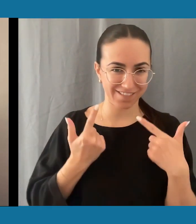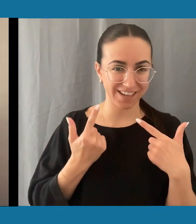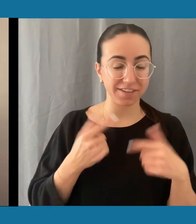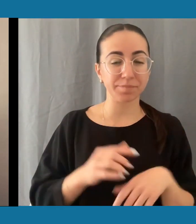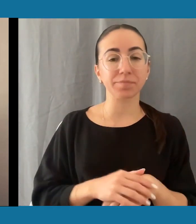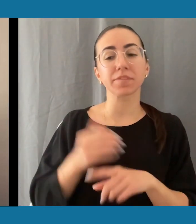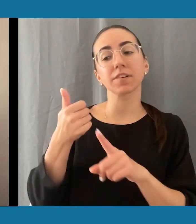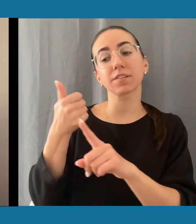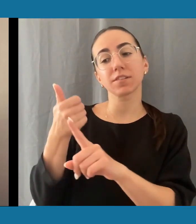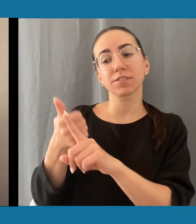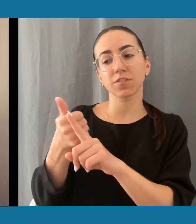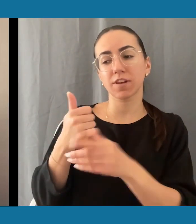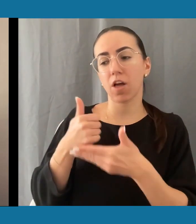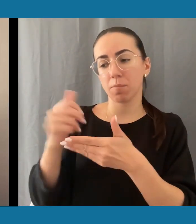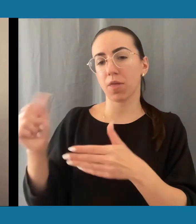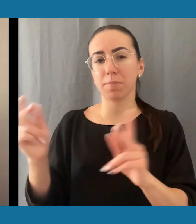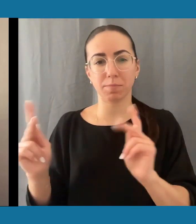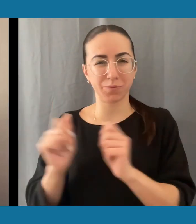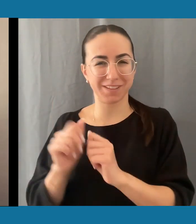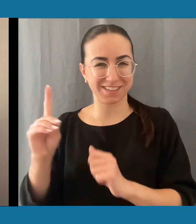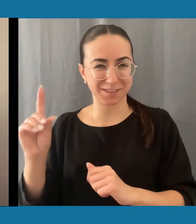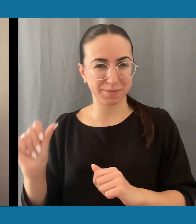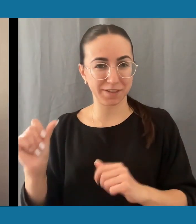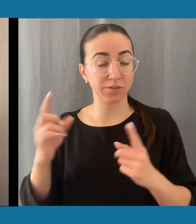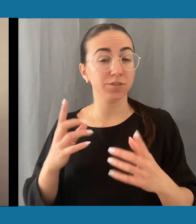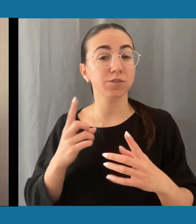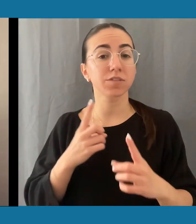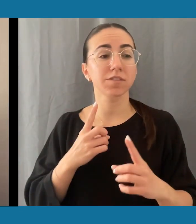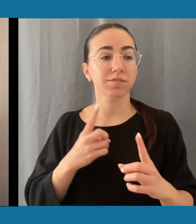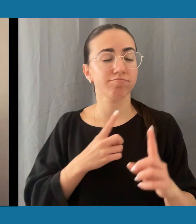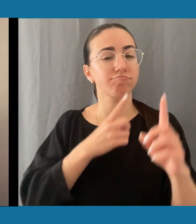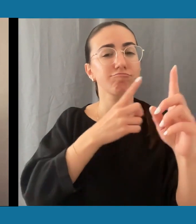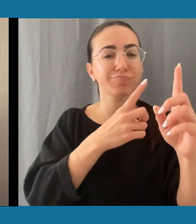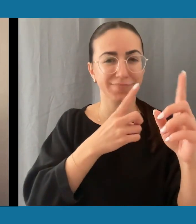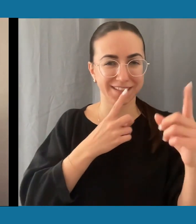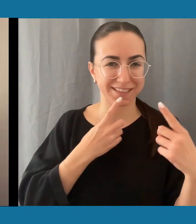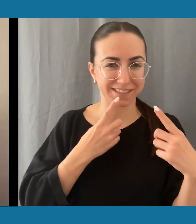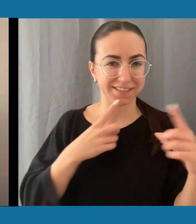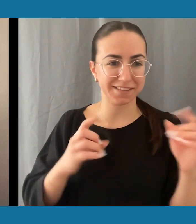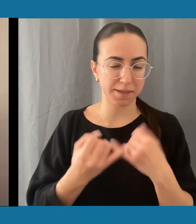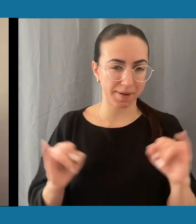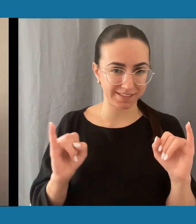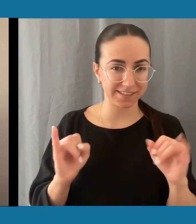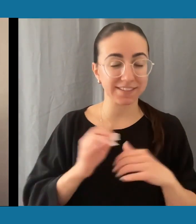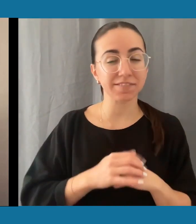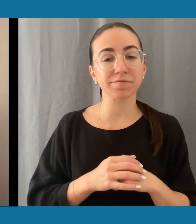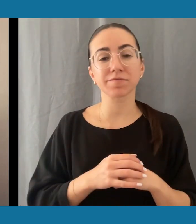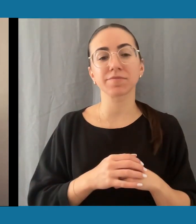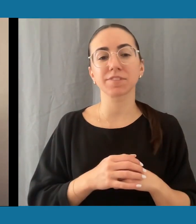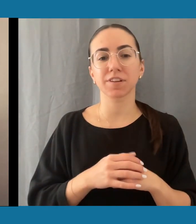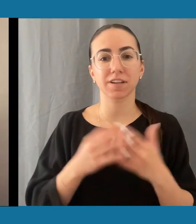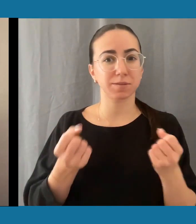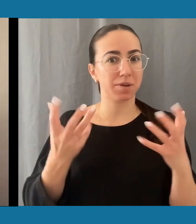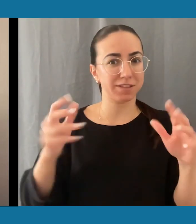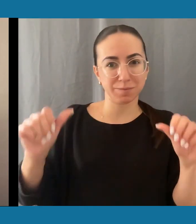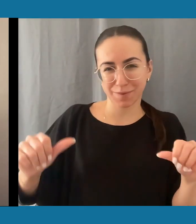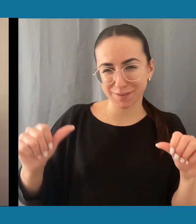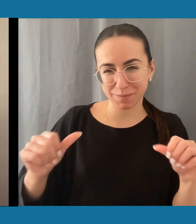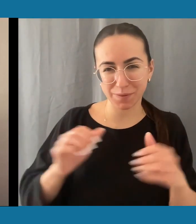assisted others with disabilities to achieve independence to the greatest extent